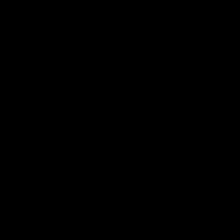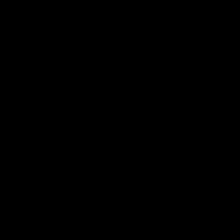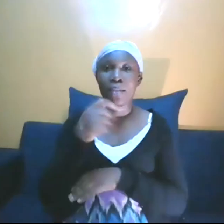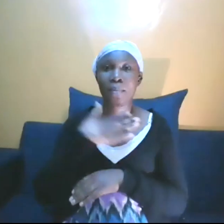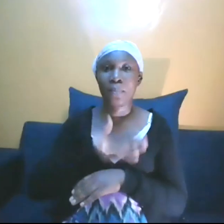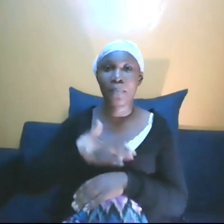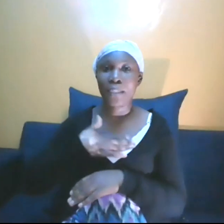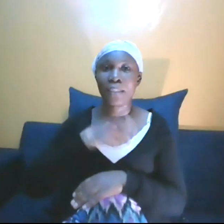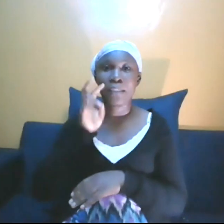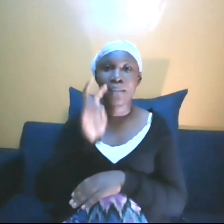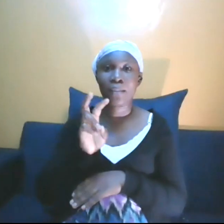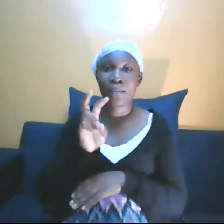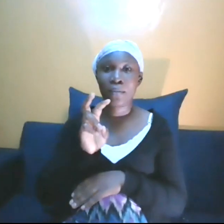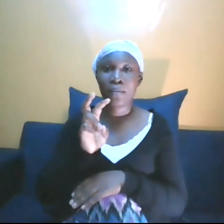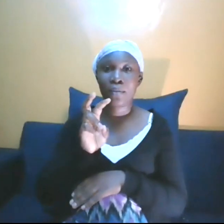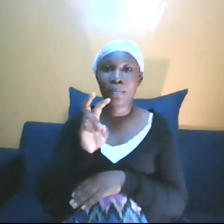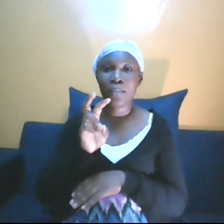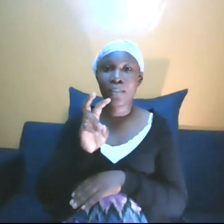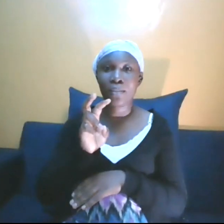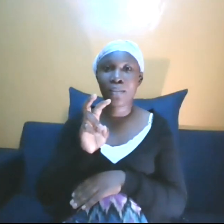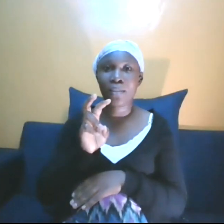we are here because